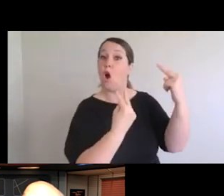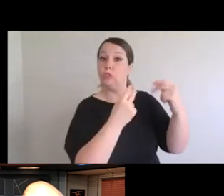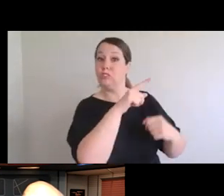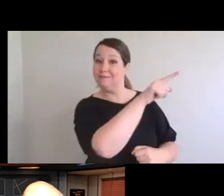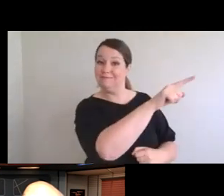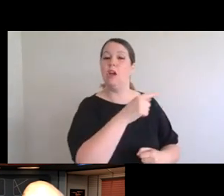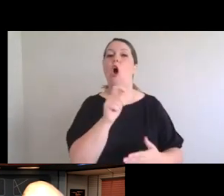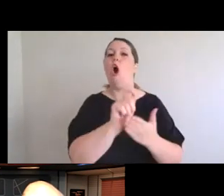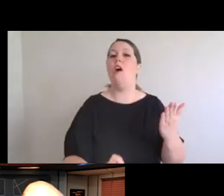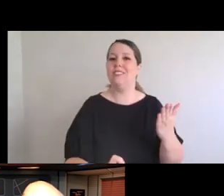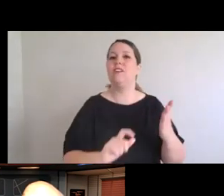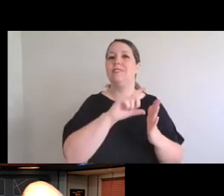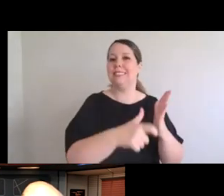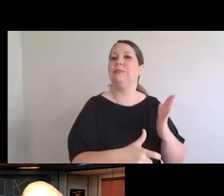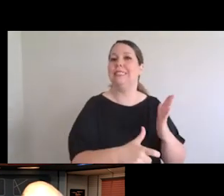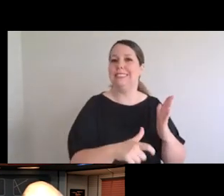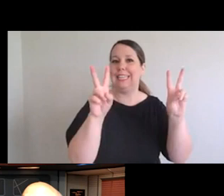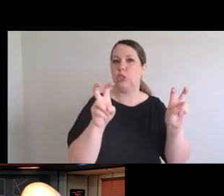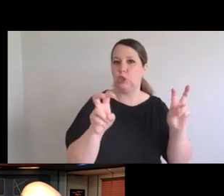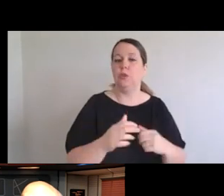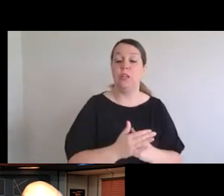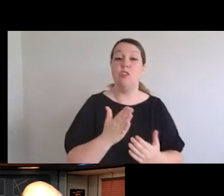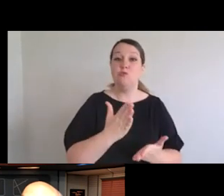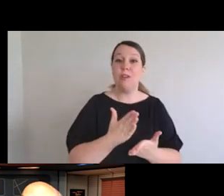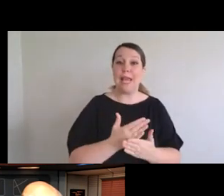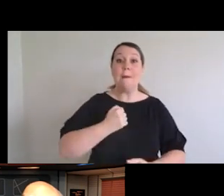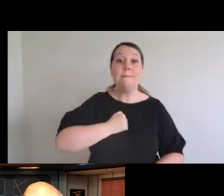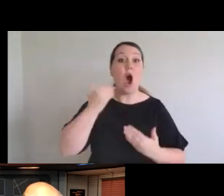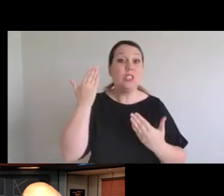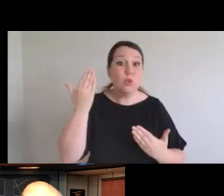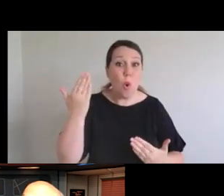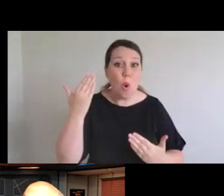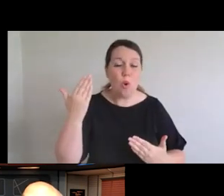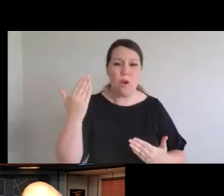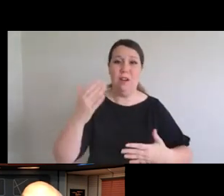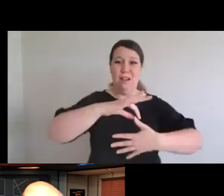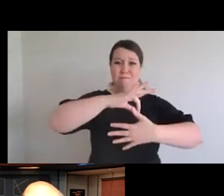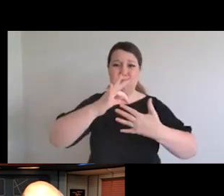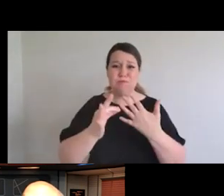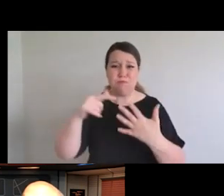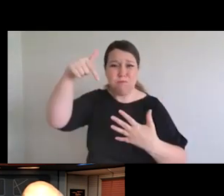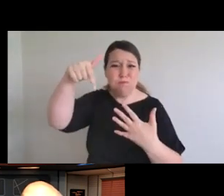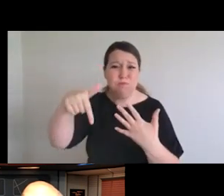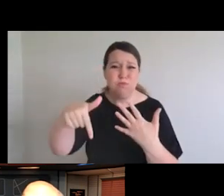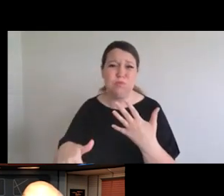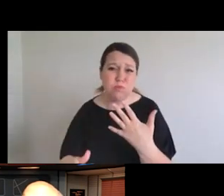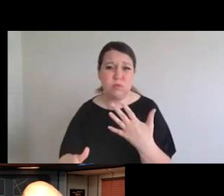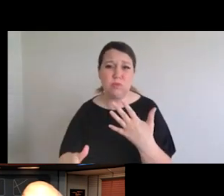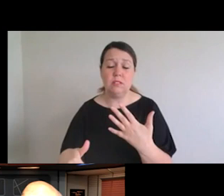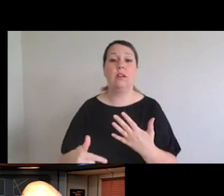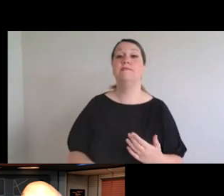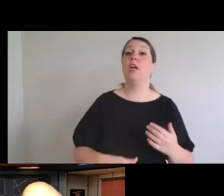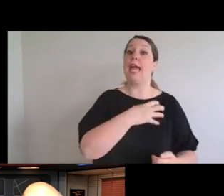talk than in this entire paper in terms of ideas of what's needed. And that's not because I've got such